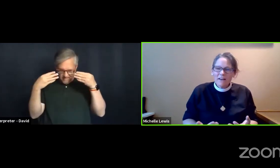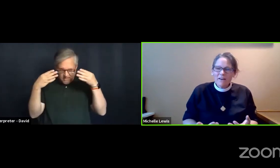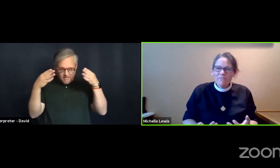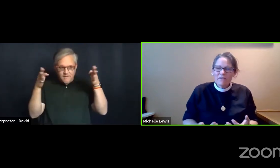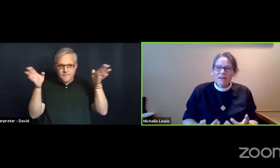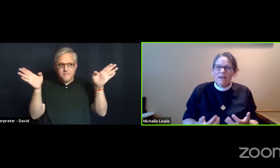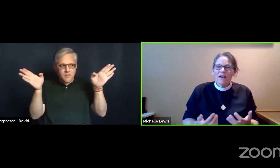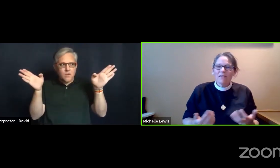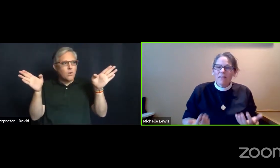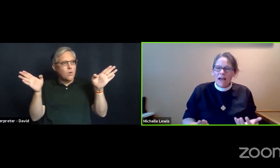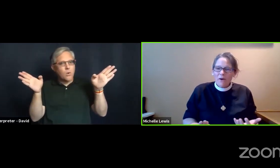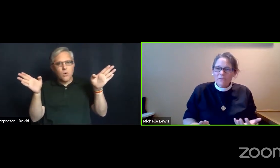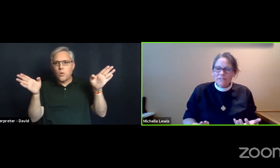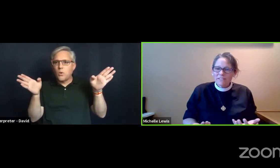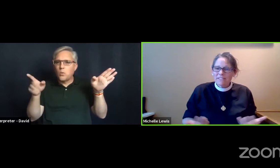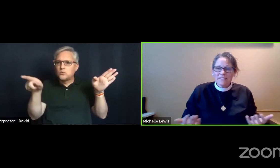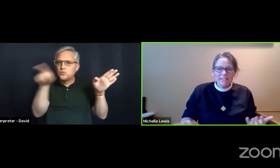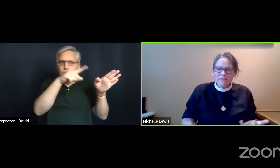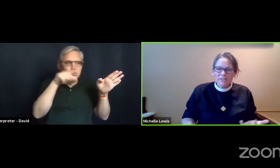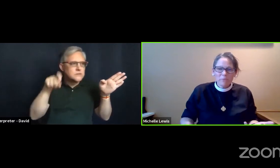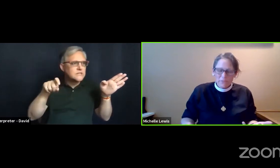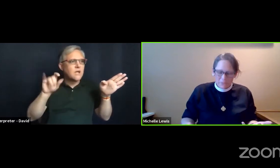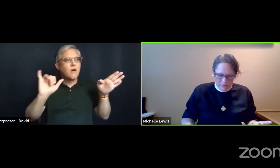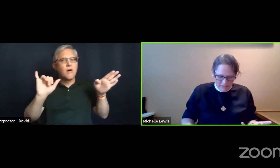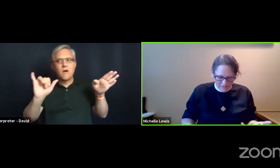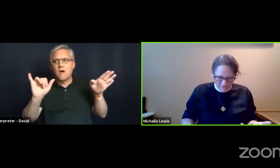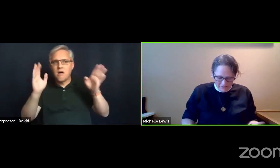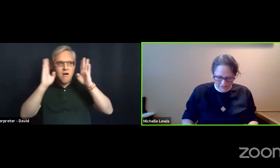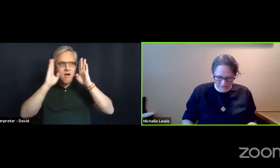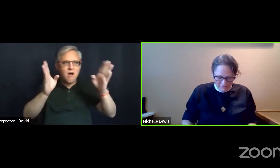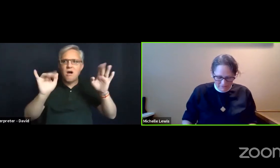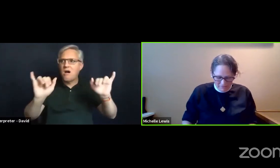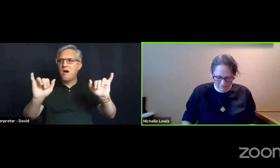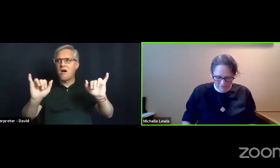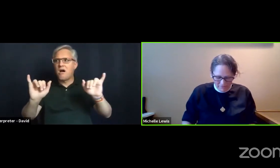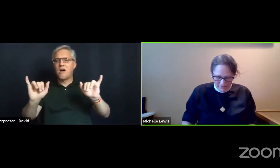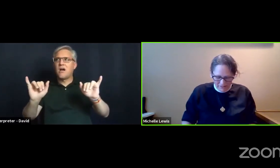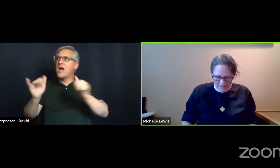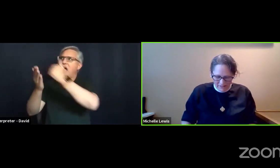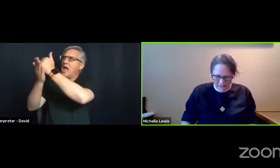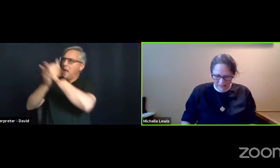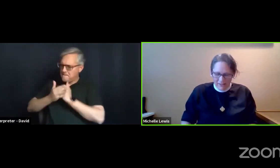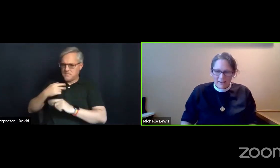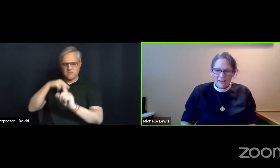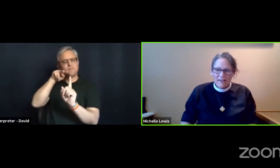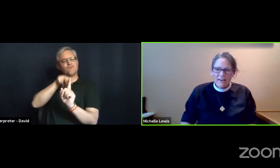God's love allows us to see new perspectives.